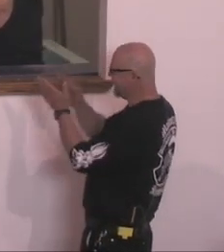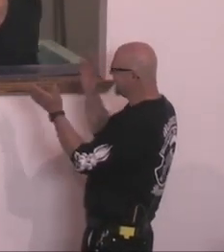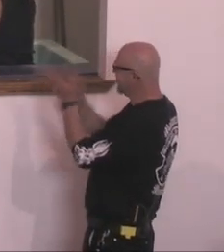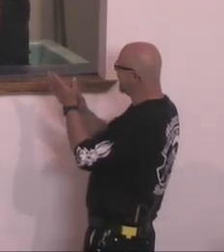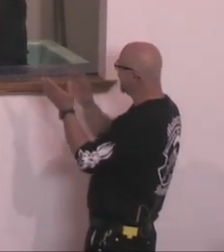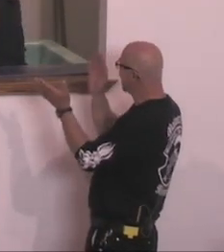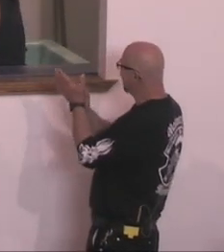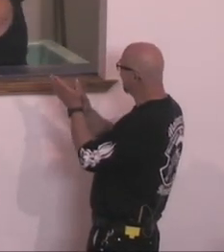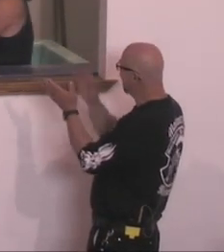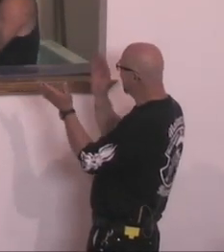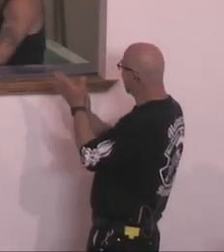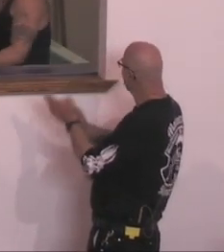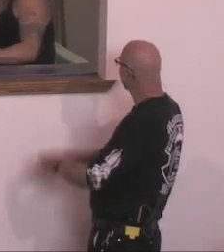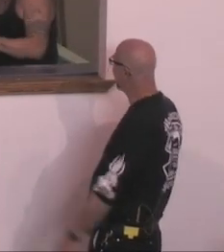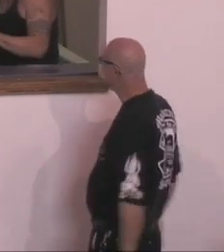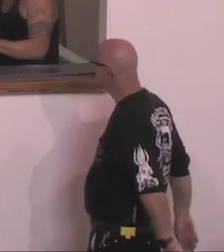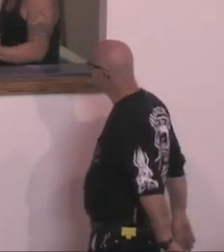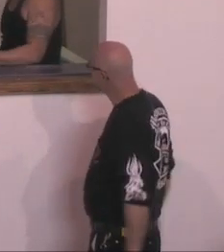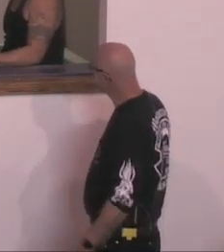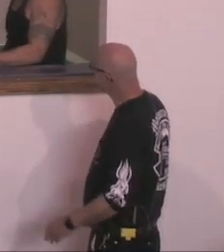Yeah, there we go.